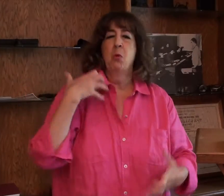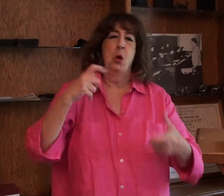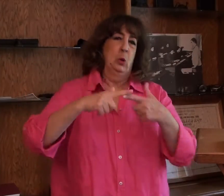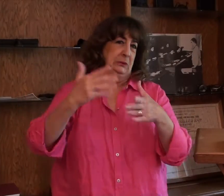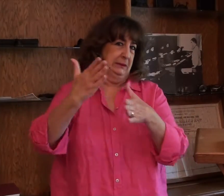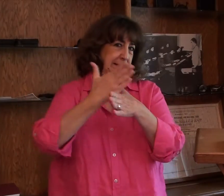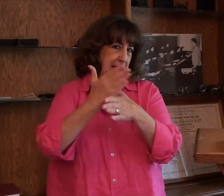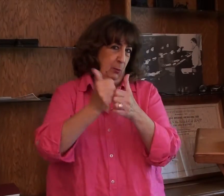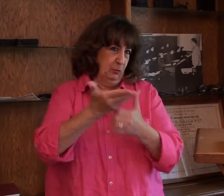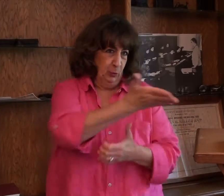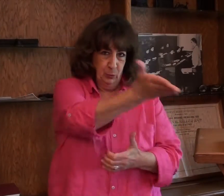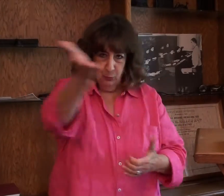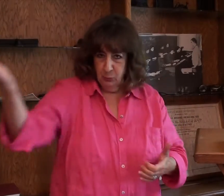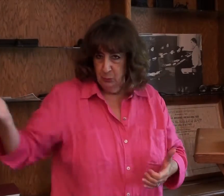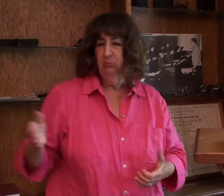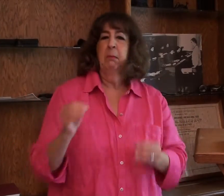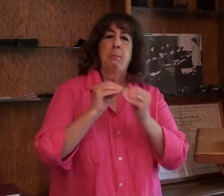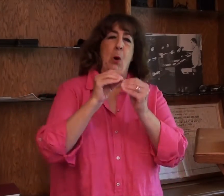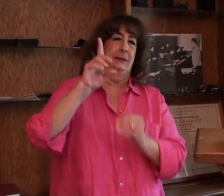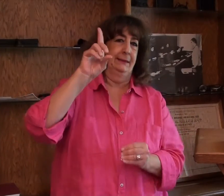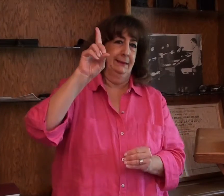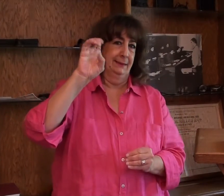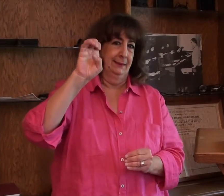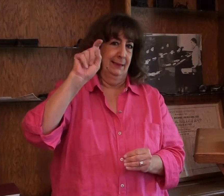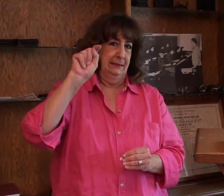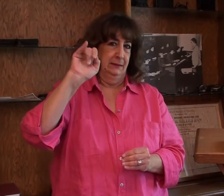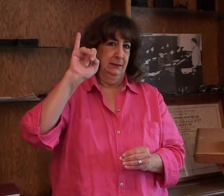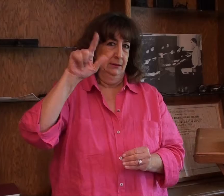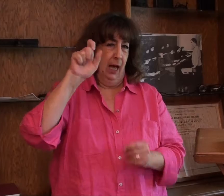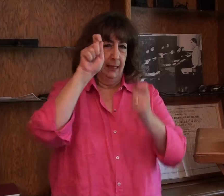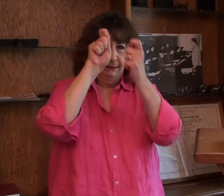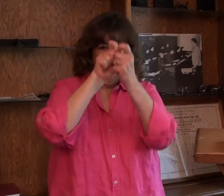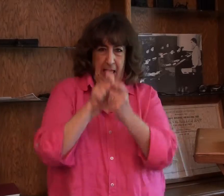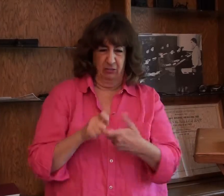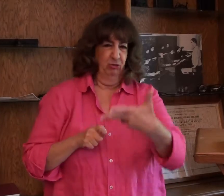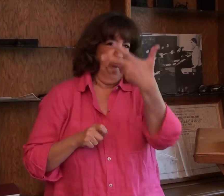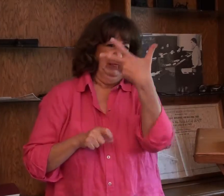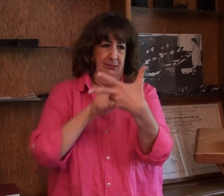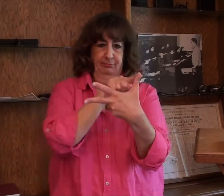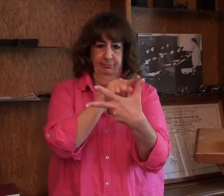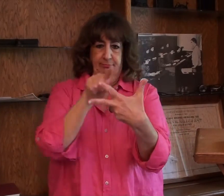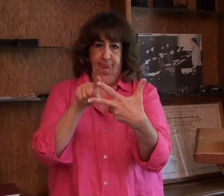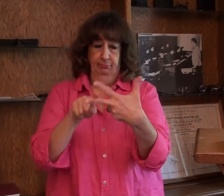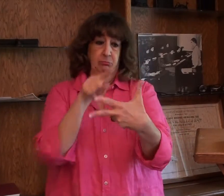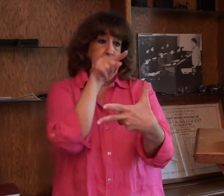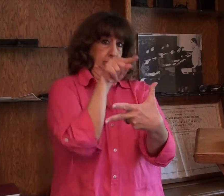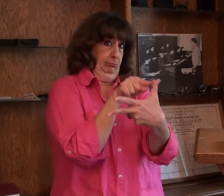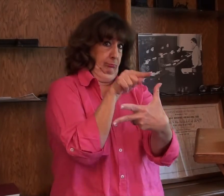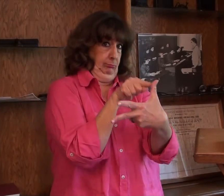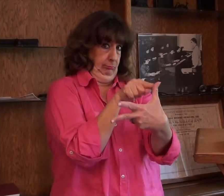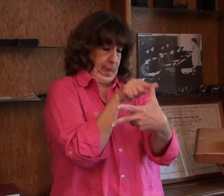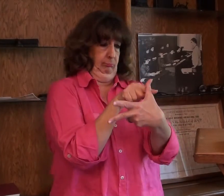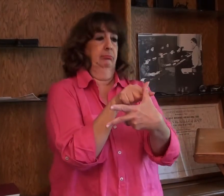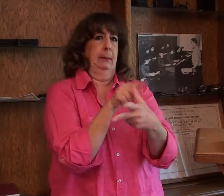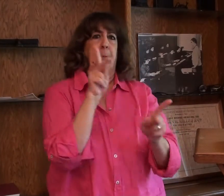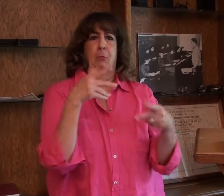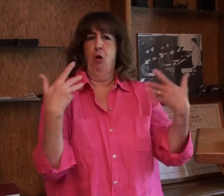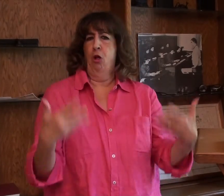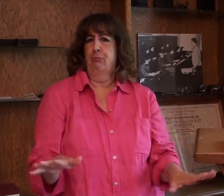Hello! I'd like to share with you some more details about 3 issues for the reunion